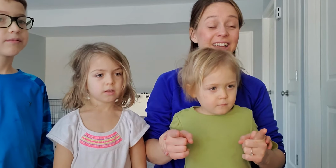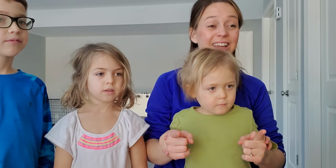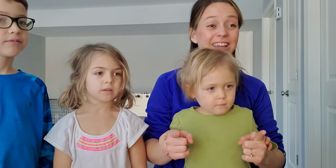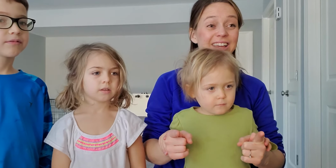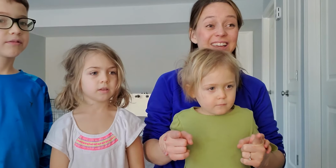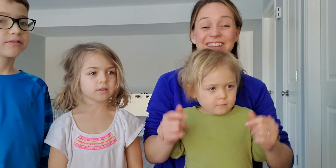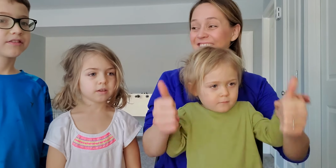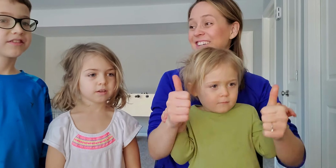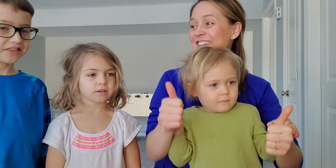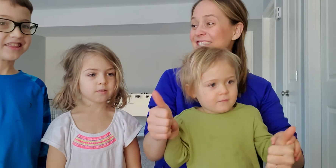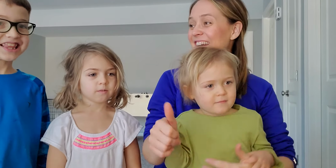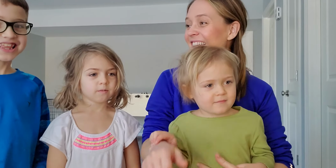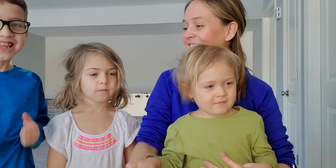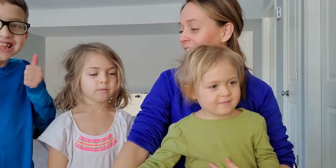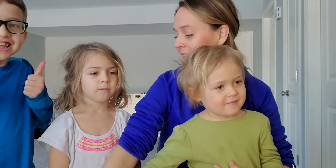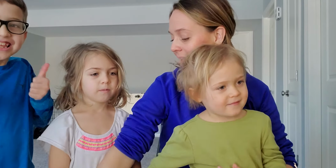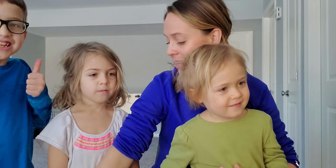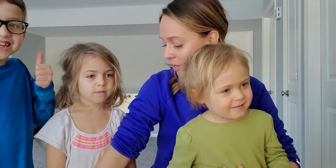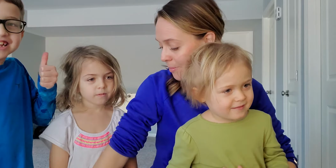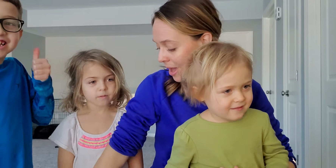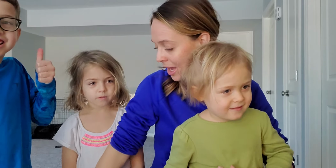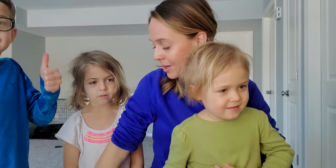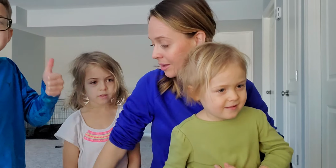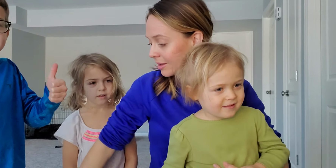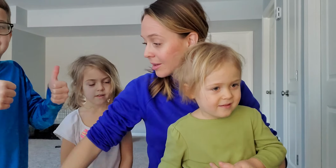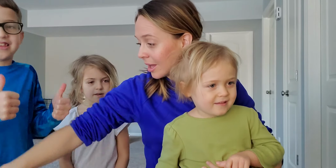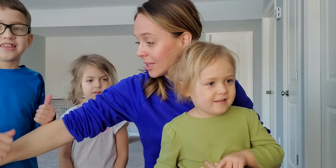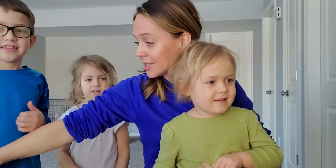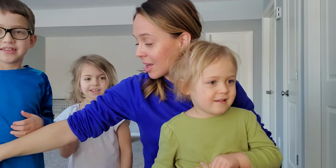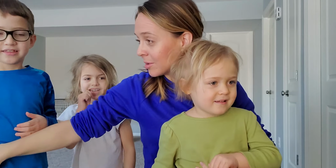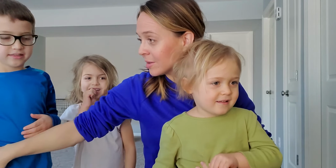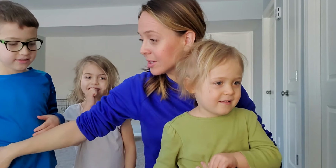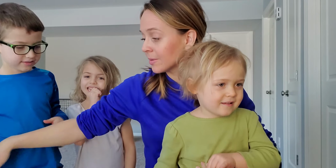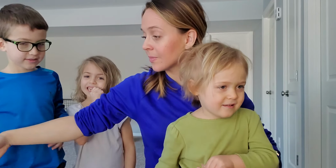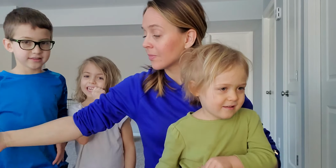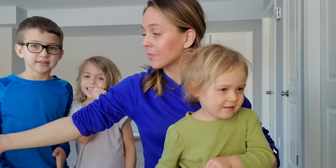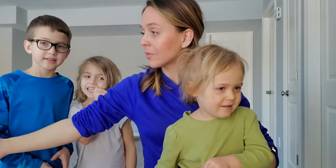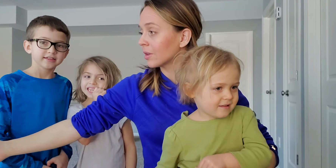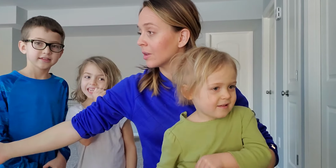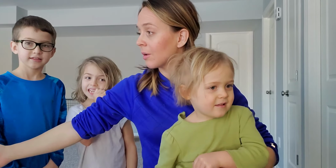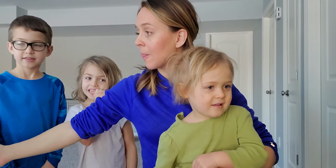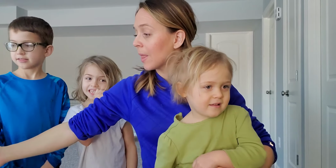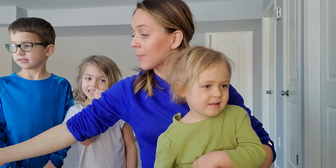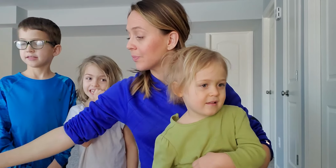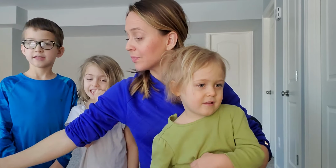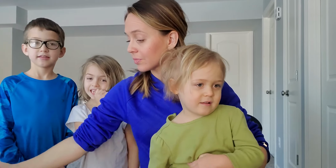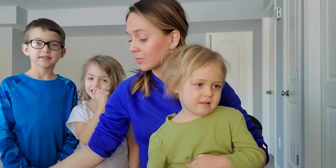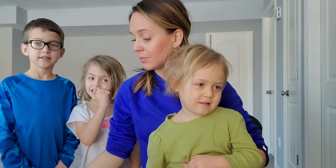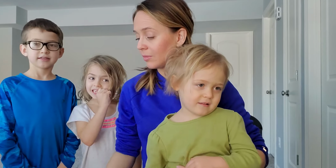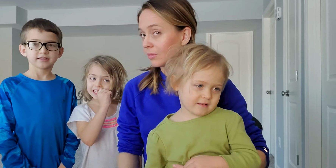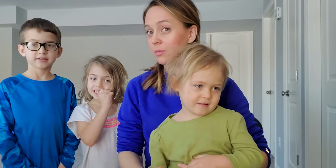peanut butter. Good job. Okay, now come behind me. Alyssa, come closer. What do you want to bring? I'll help you. What do you want